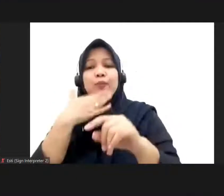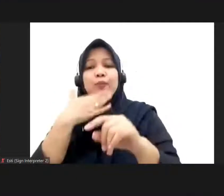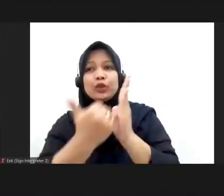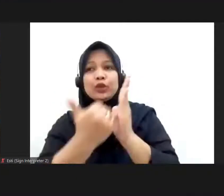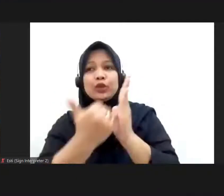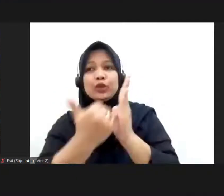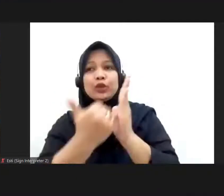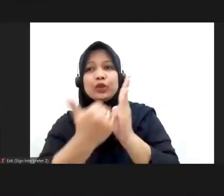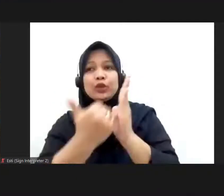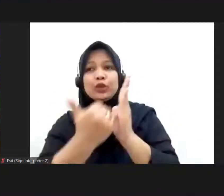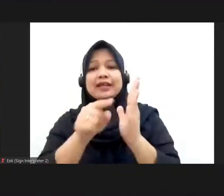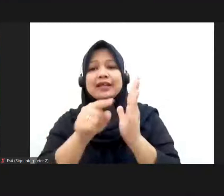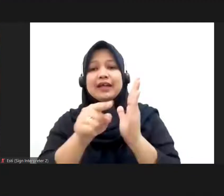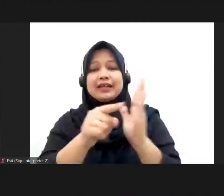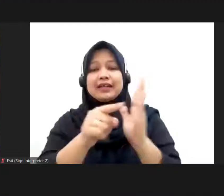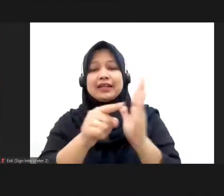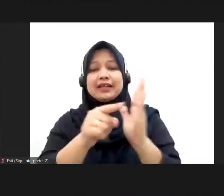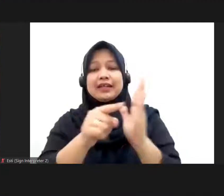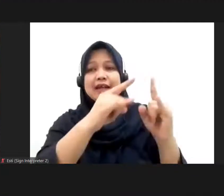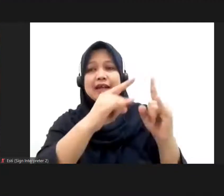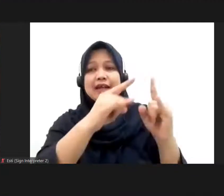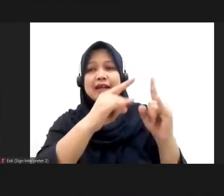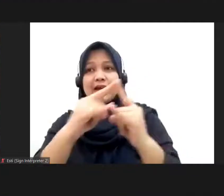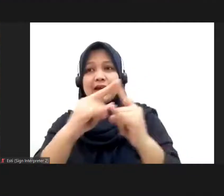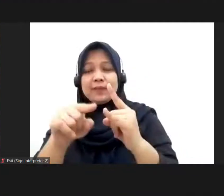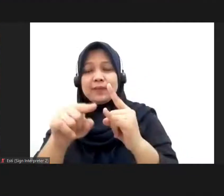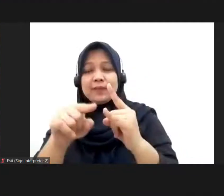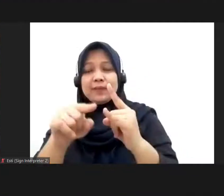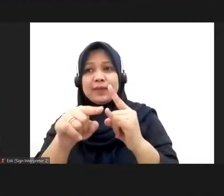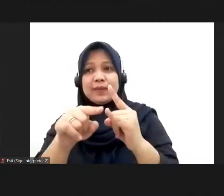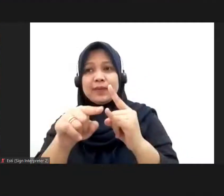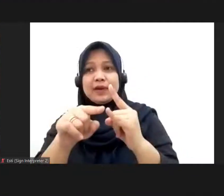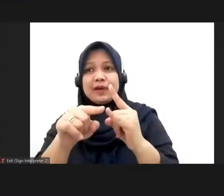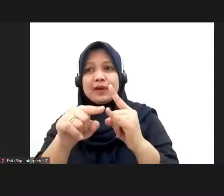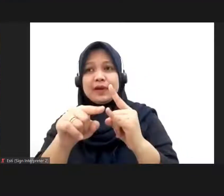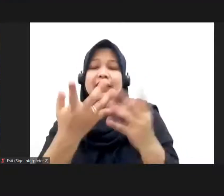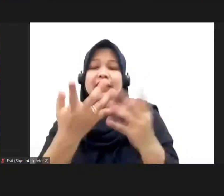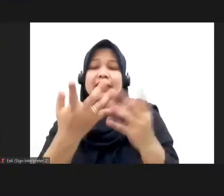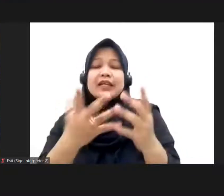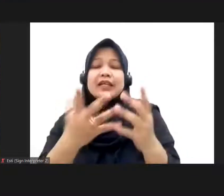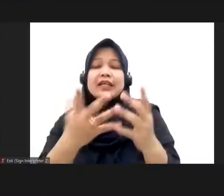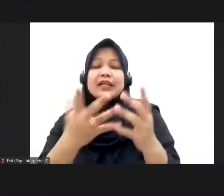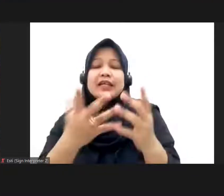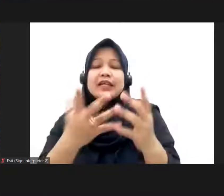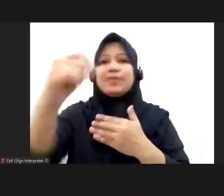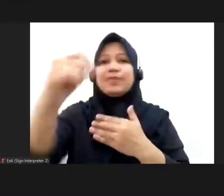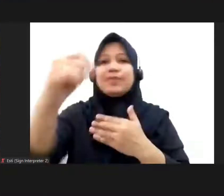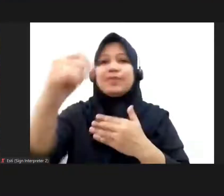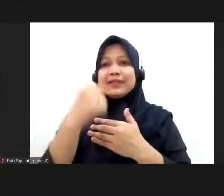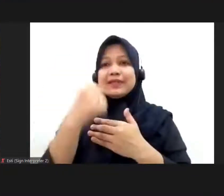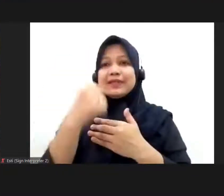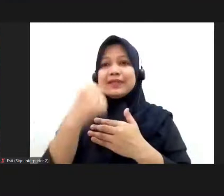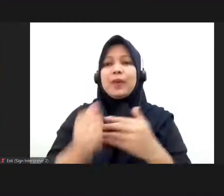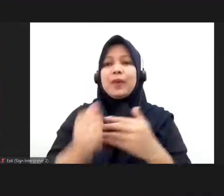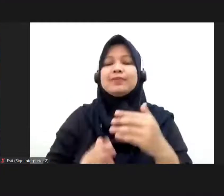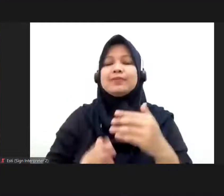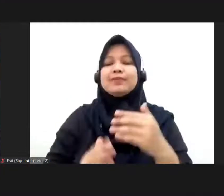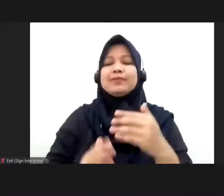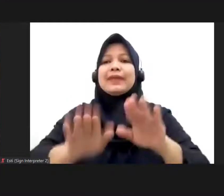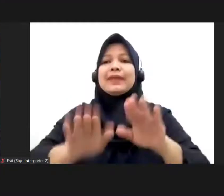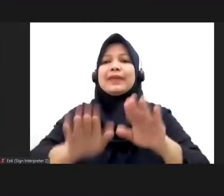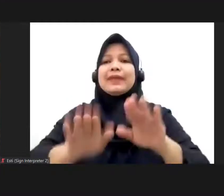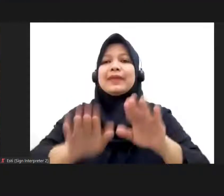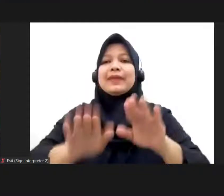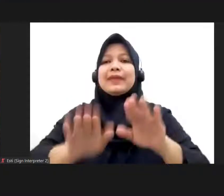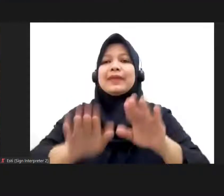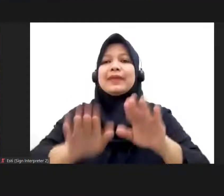no permanent structures can be constructed, only temporary structures can be, as a result of which the shelters